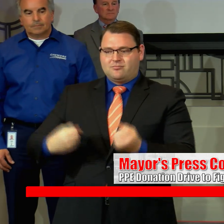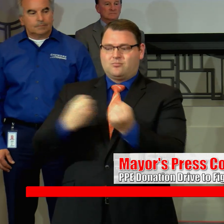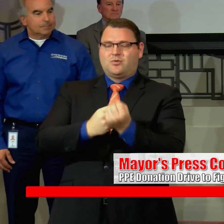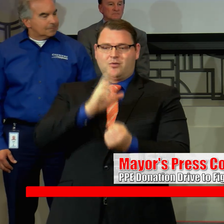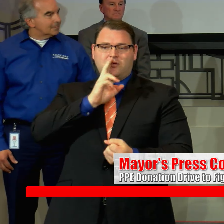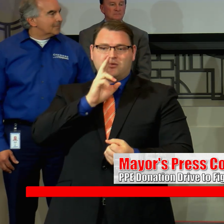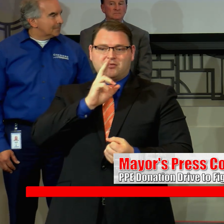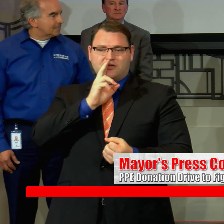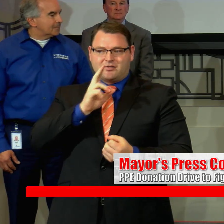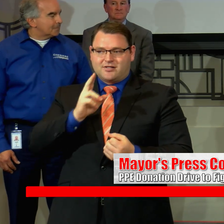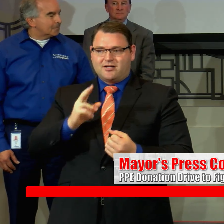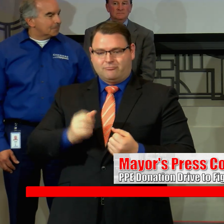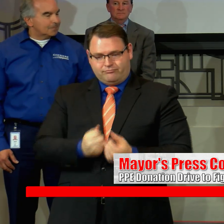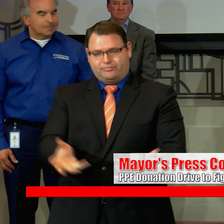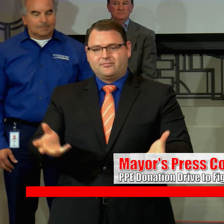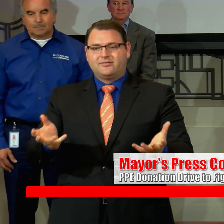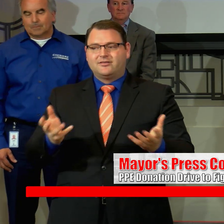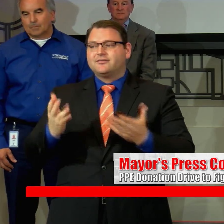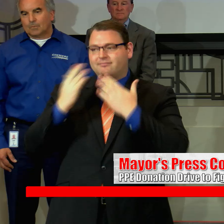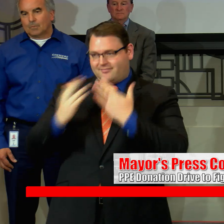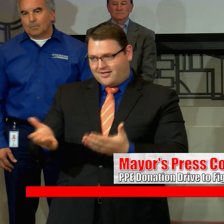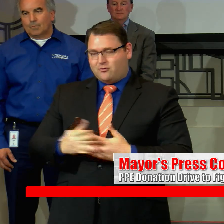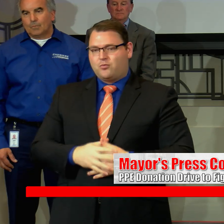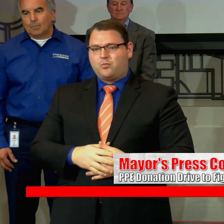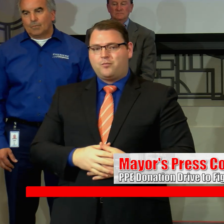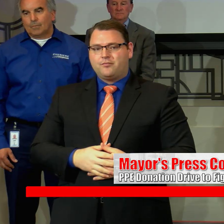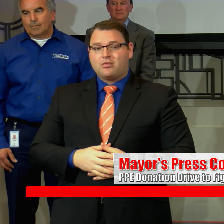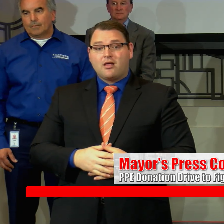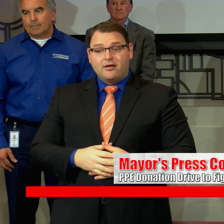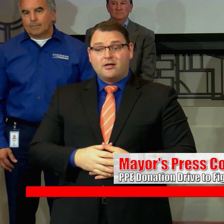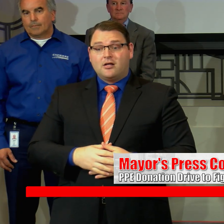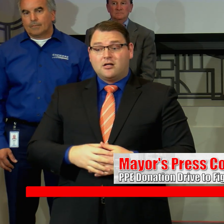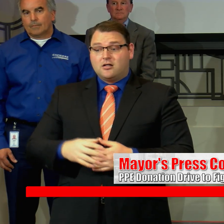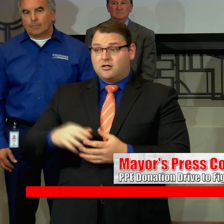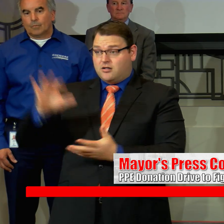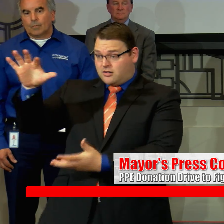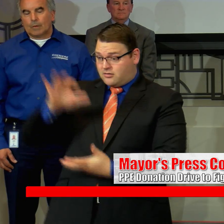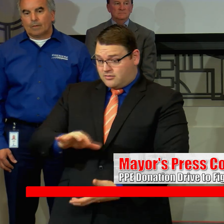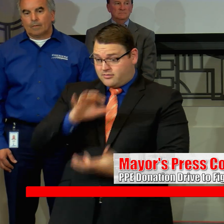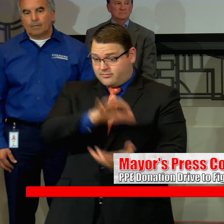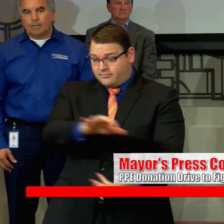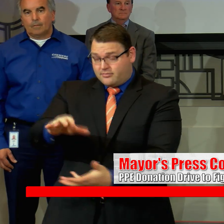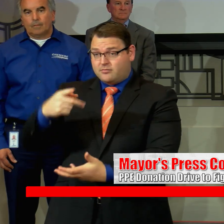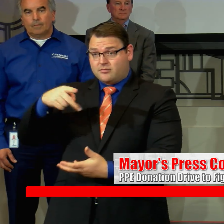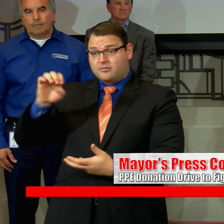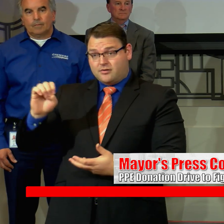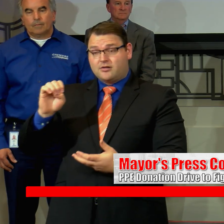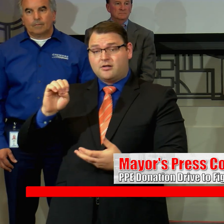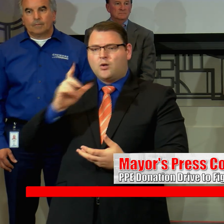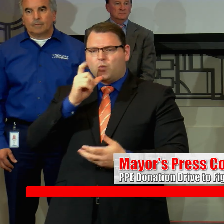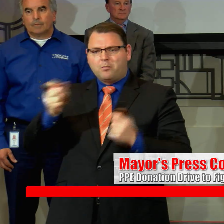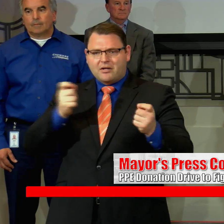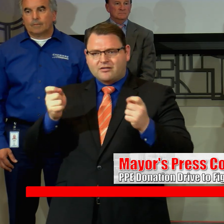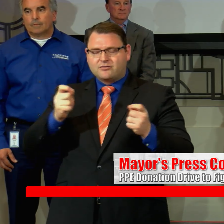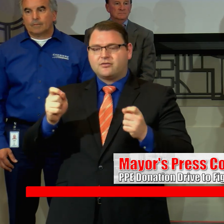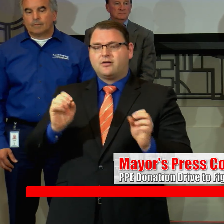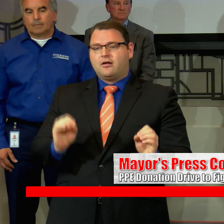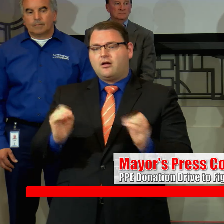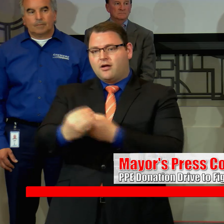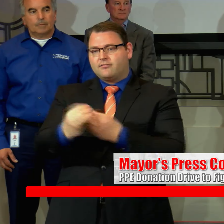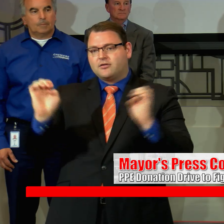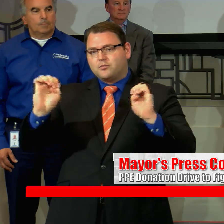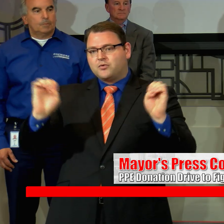want to say thank you. Distribution of the PPE to the front line will be managed by City of Houston, Office of Emergency